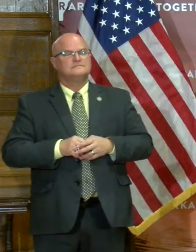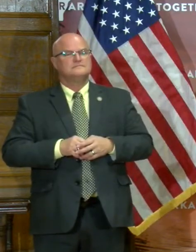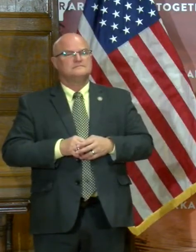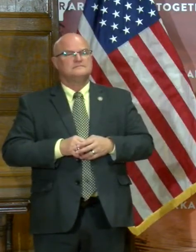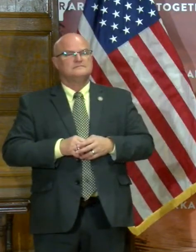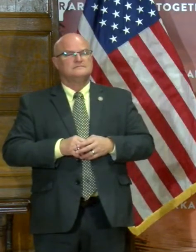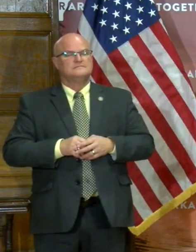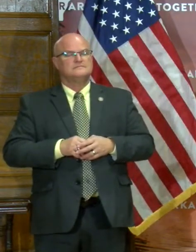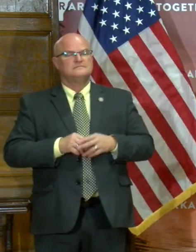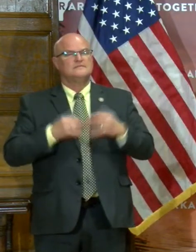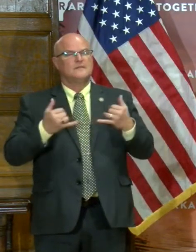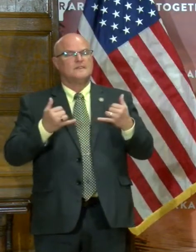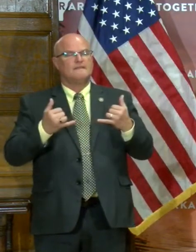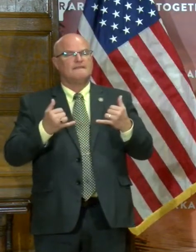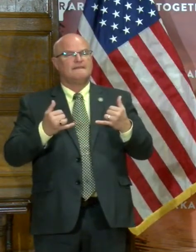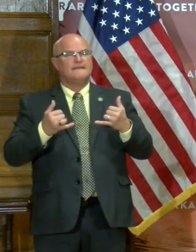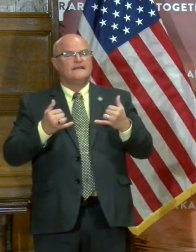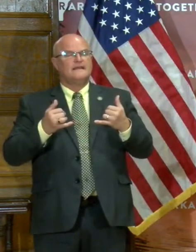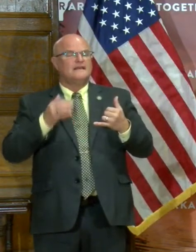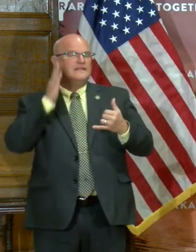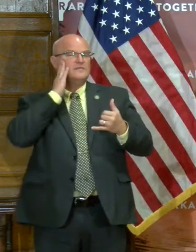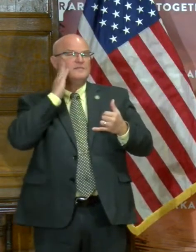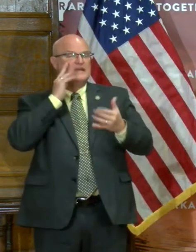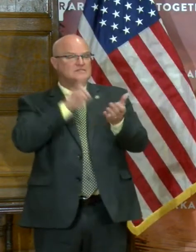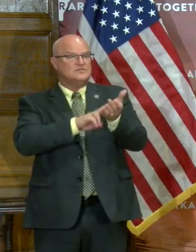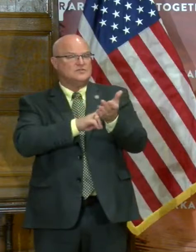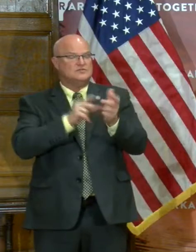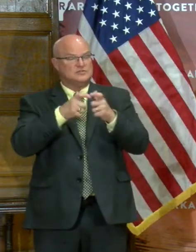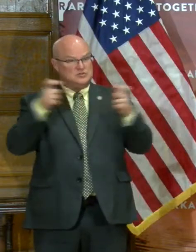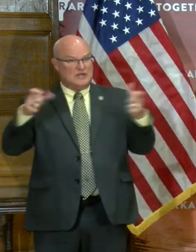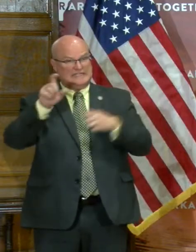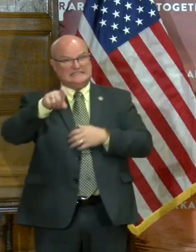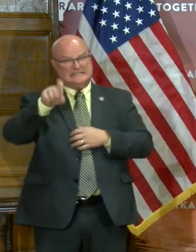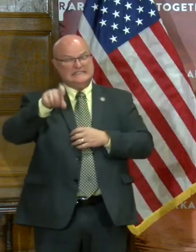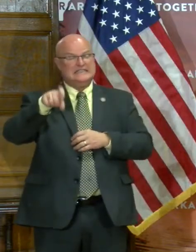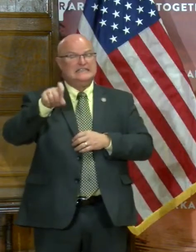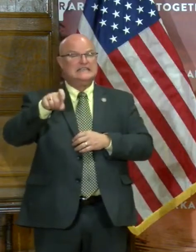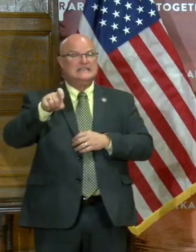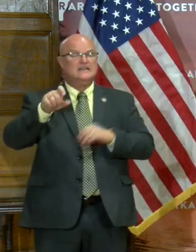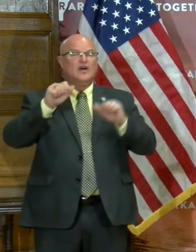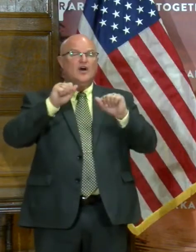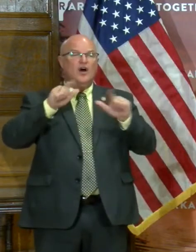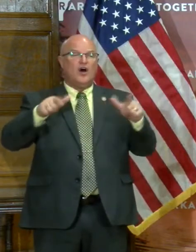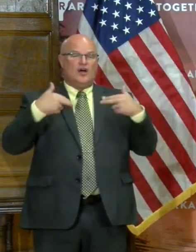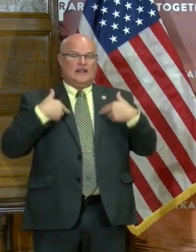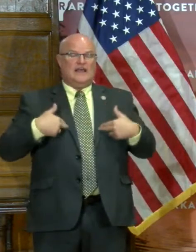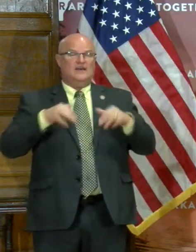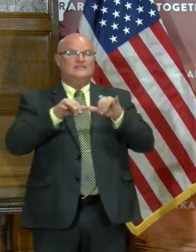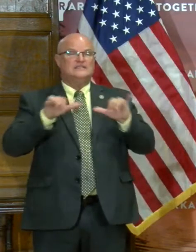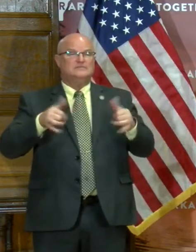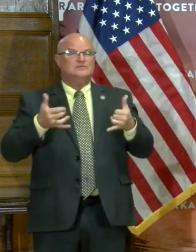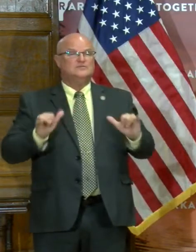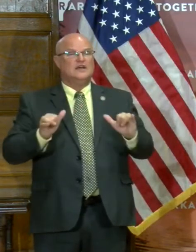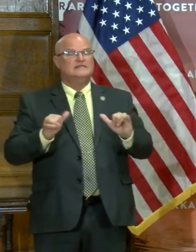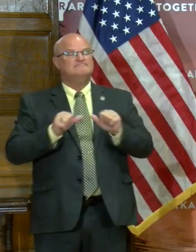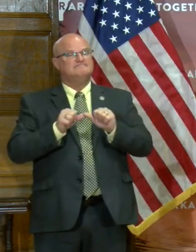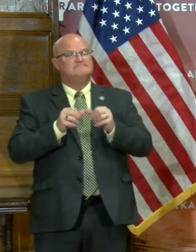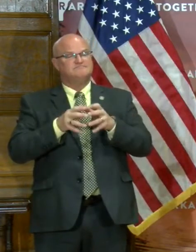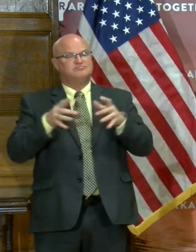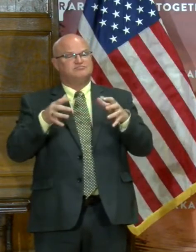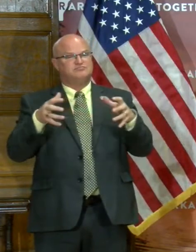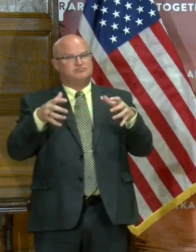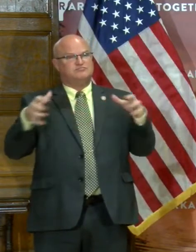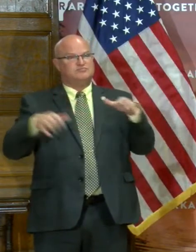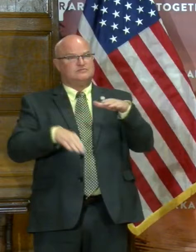I mentioned critical care beds and nurses being our greatest need. All health systems are trying to continue to expand